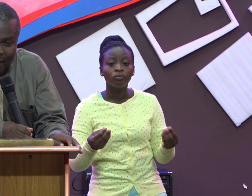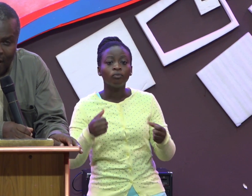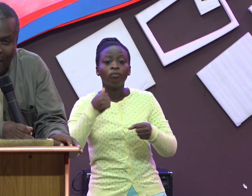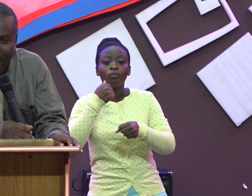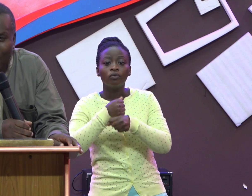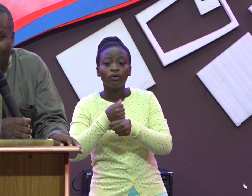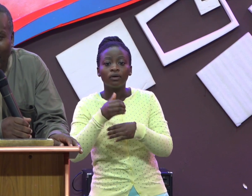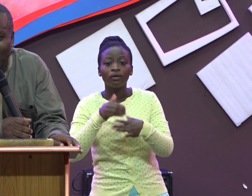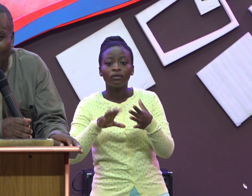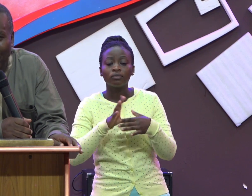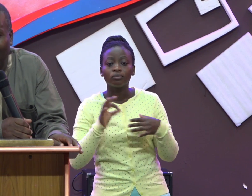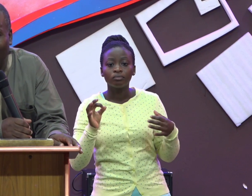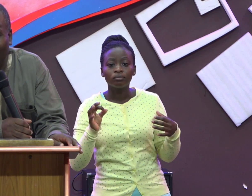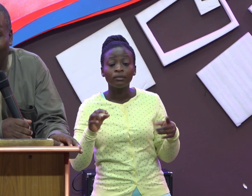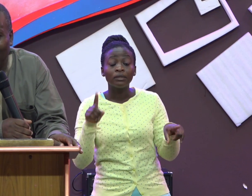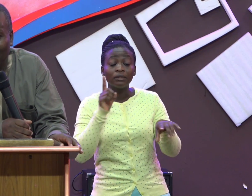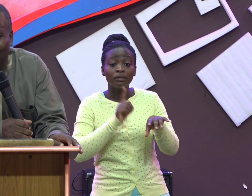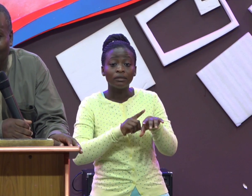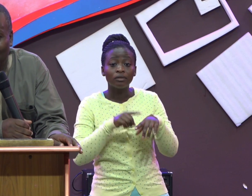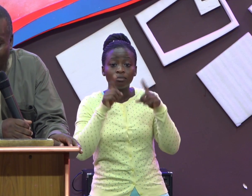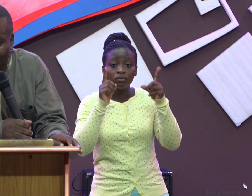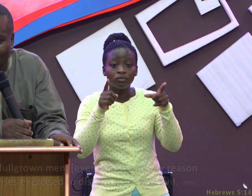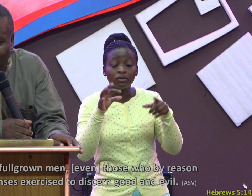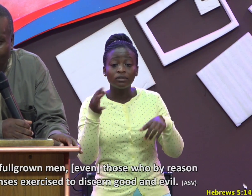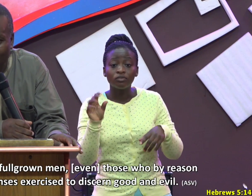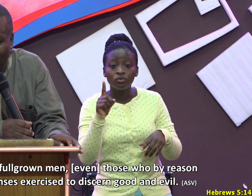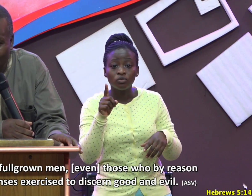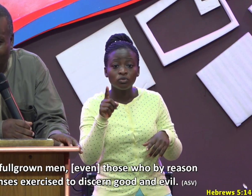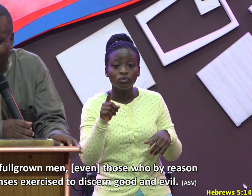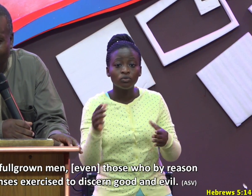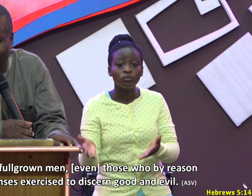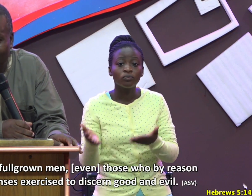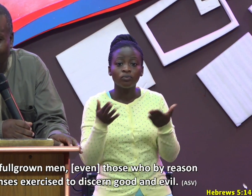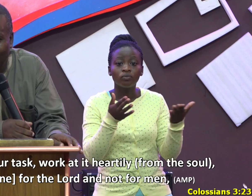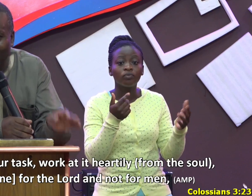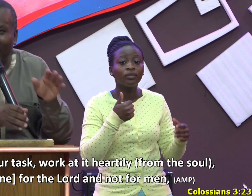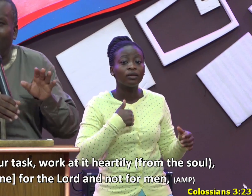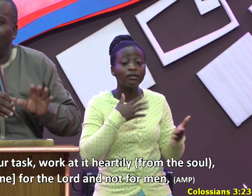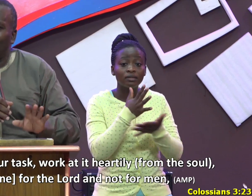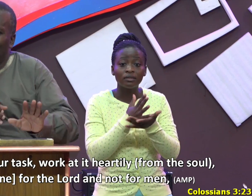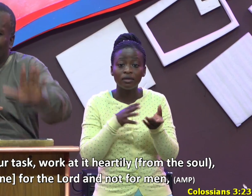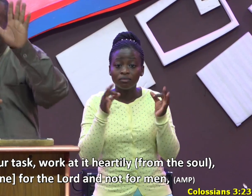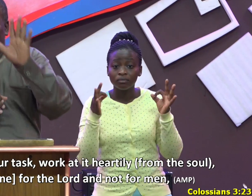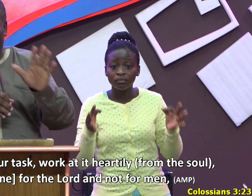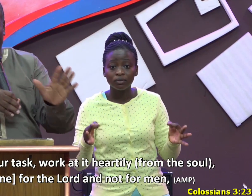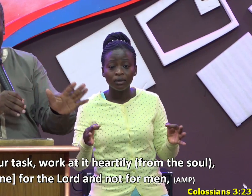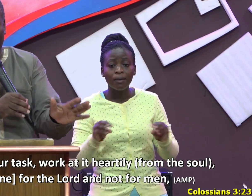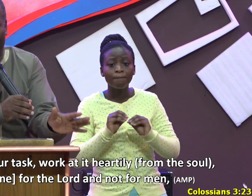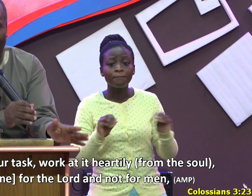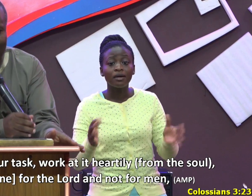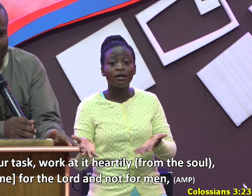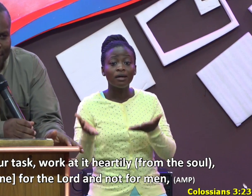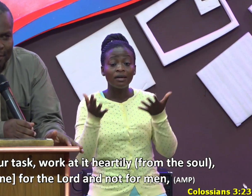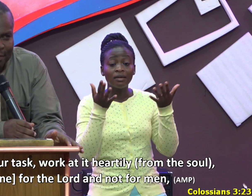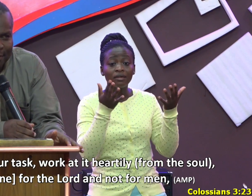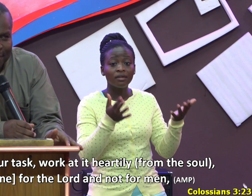A time has come. Ane woba ne chompa. That even if you're giving me something, chompa lwa mukwano na kunjagala. You don't just give it to me out of love. Uyo ina service jokola.